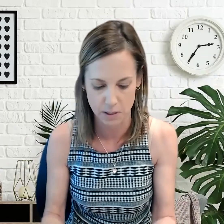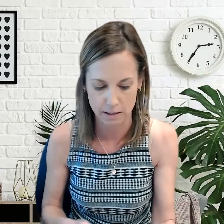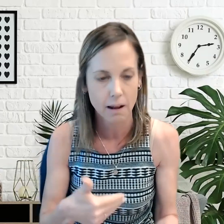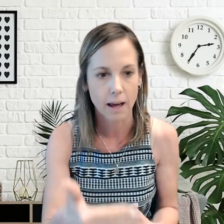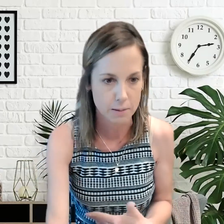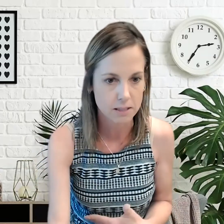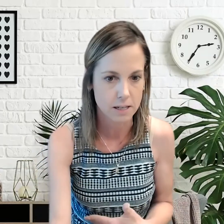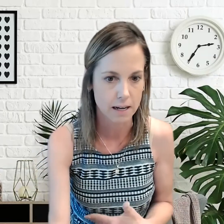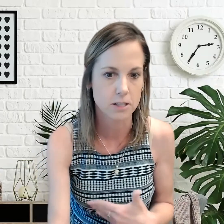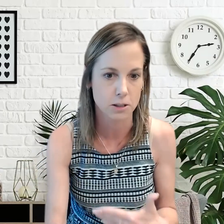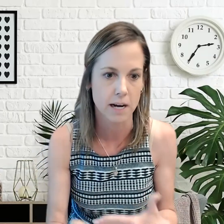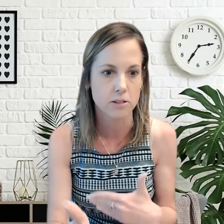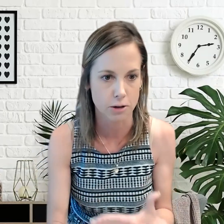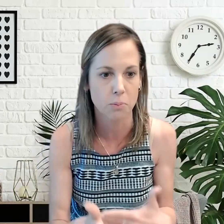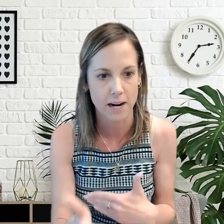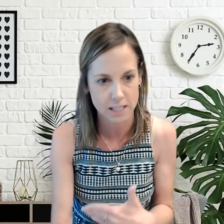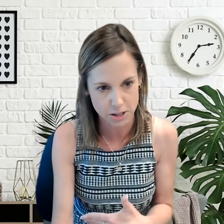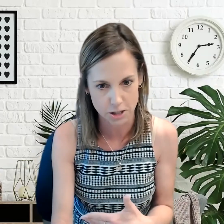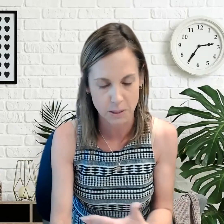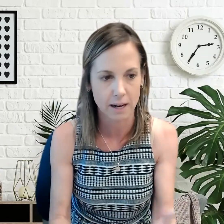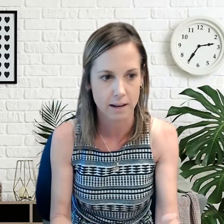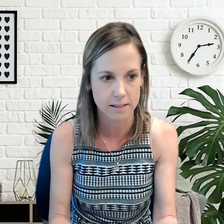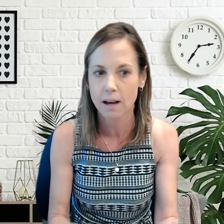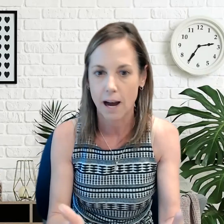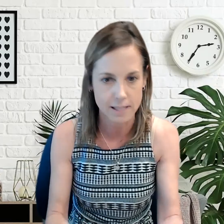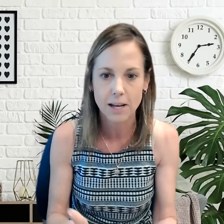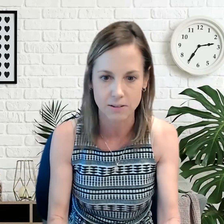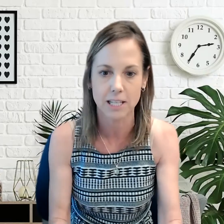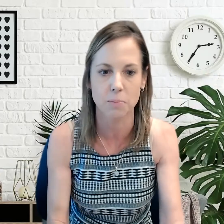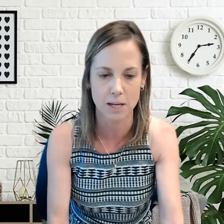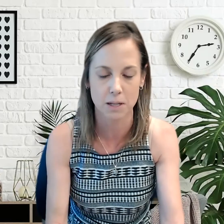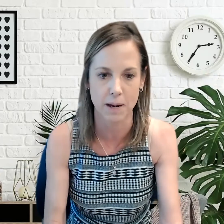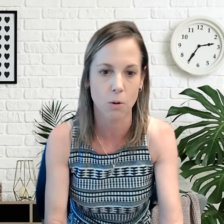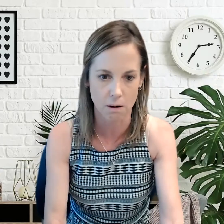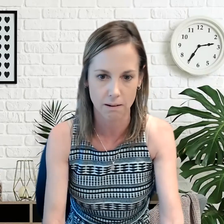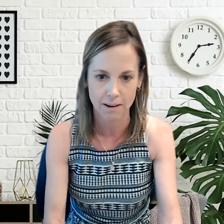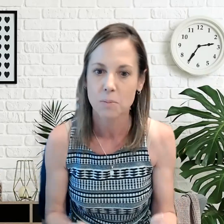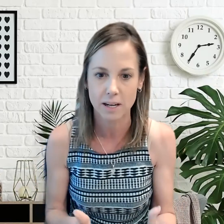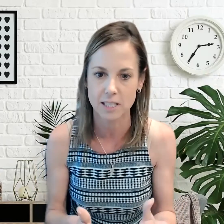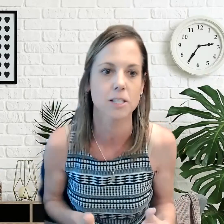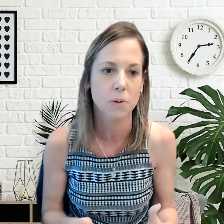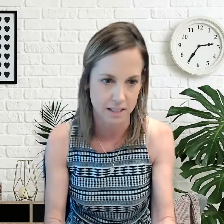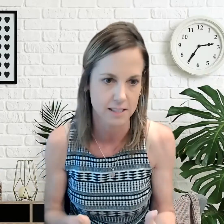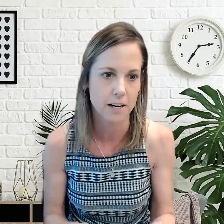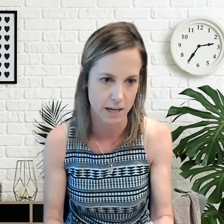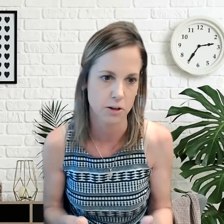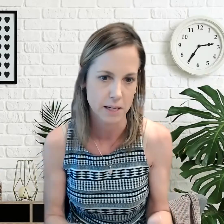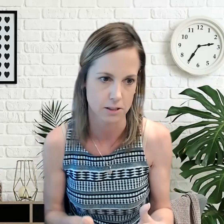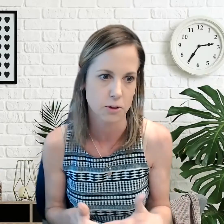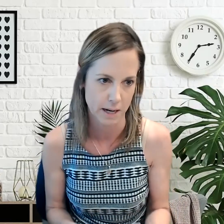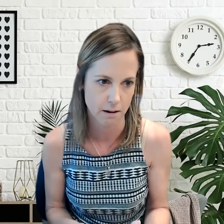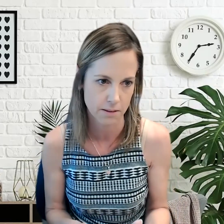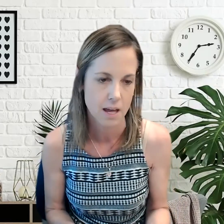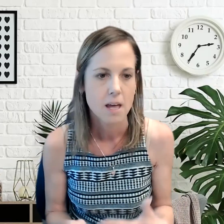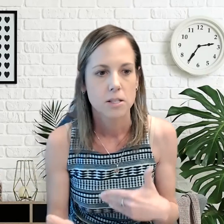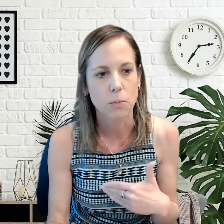what's happening. And I'm still talking to my general practitioner because I still have to keep him in my court because he's who I need to see on a regular basis